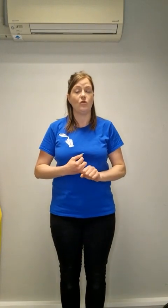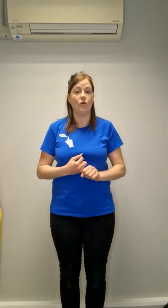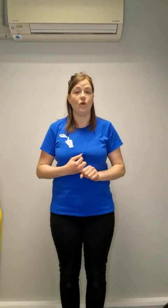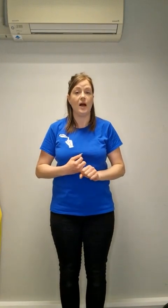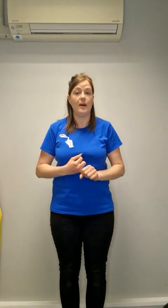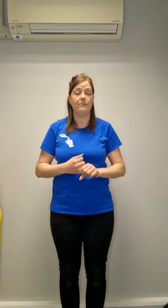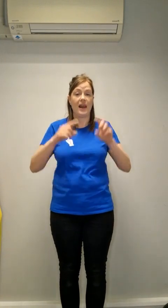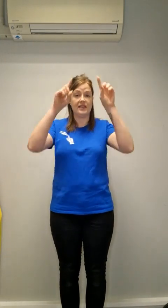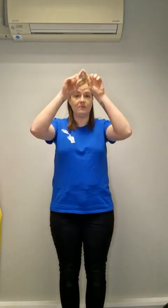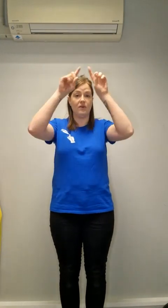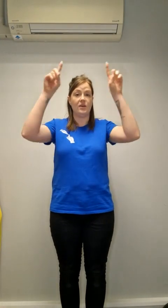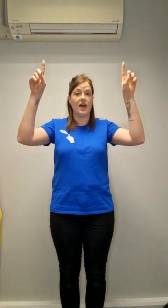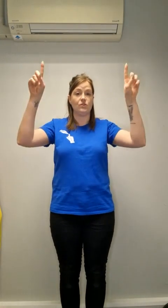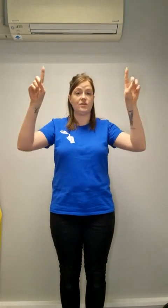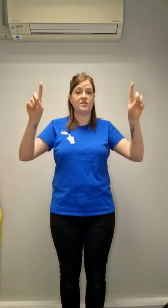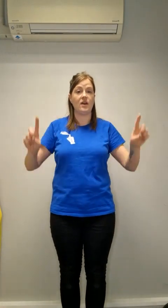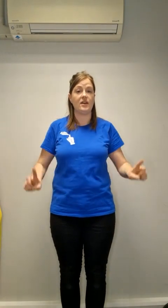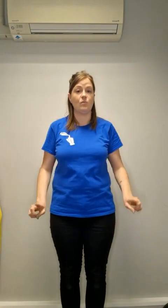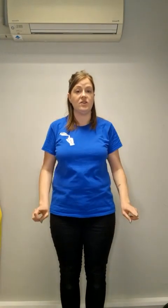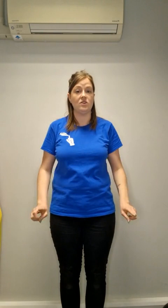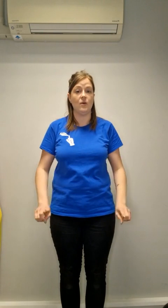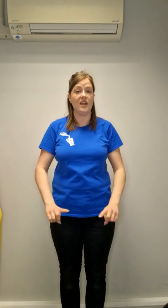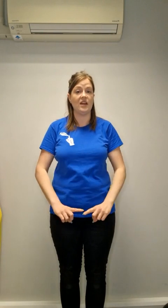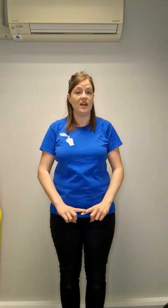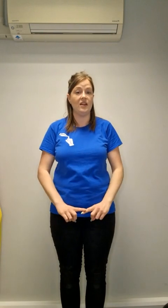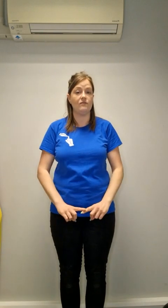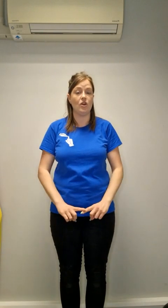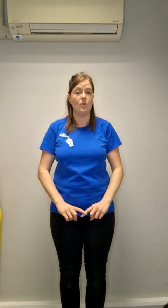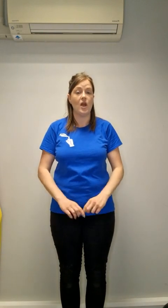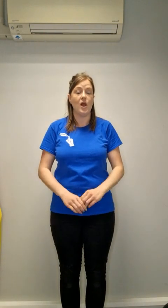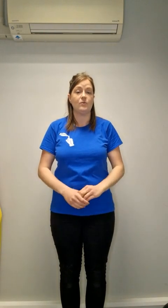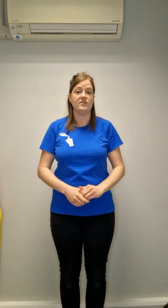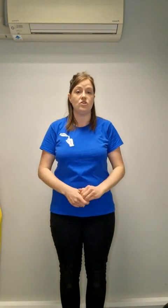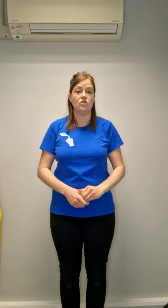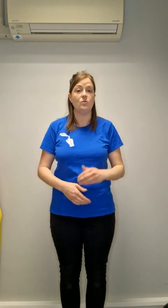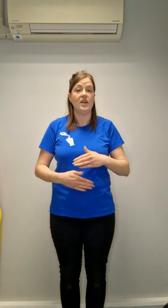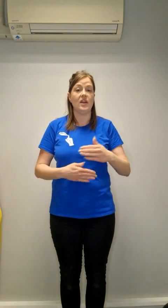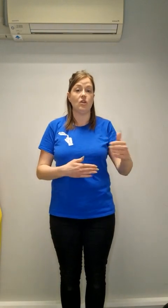your placement and your signing window in clear view will stead you in good